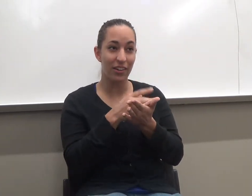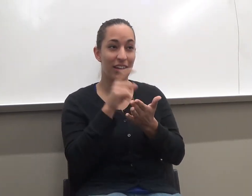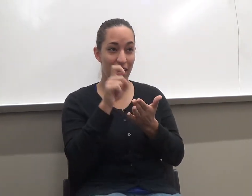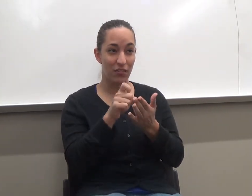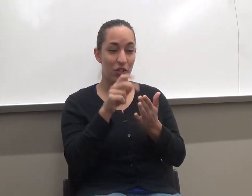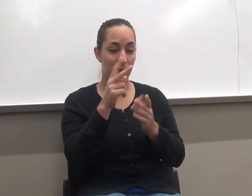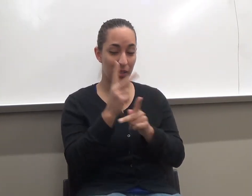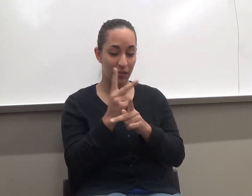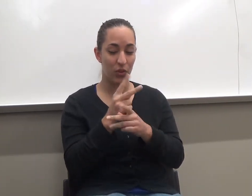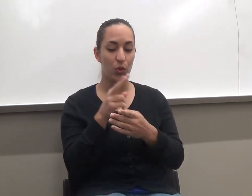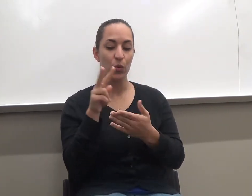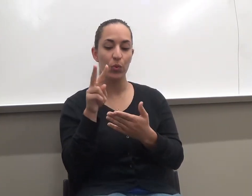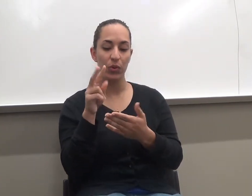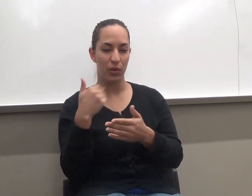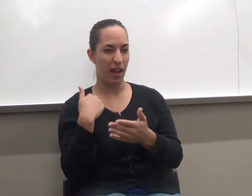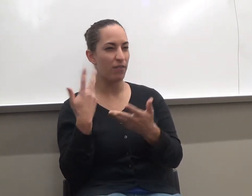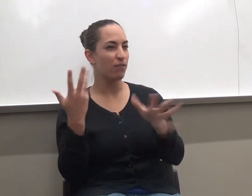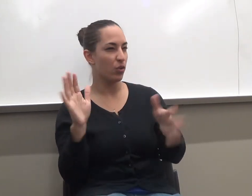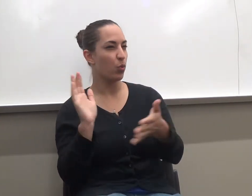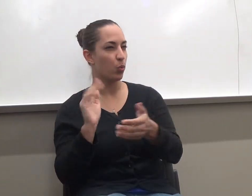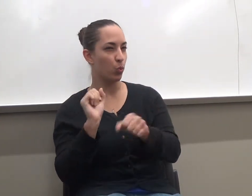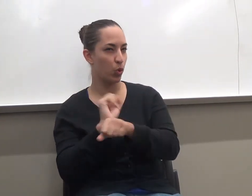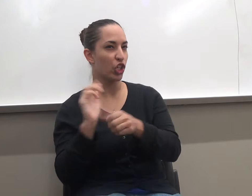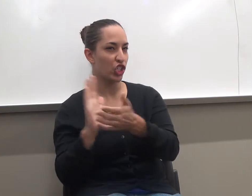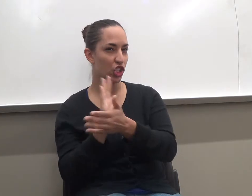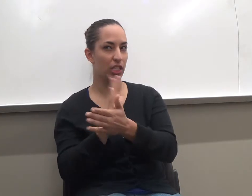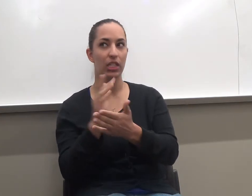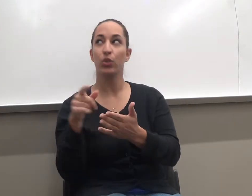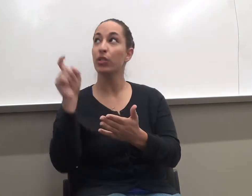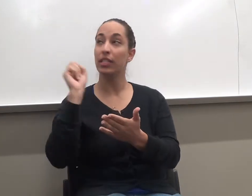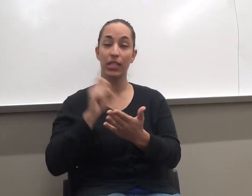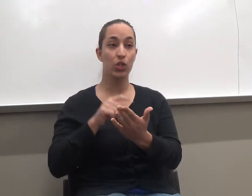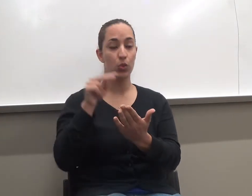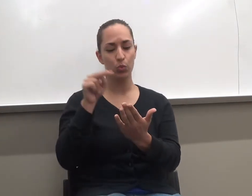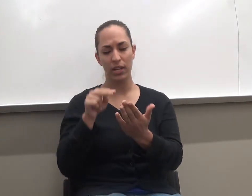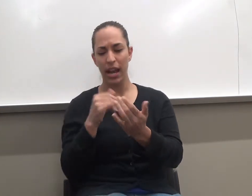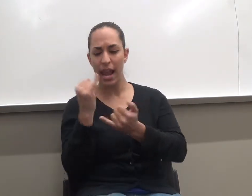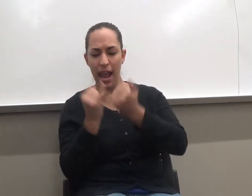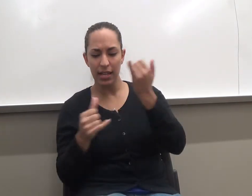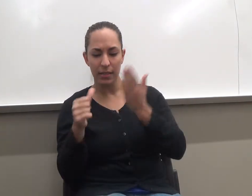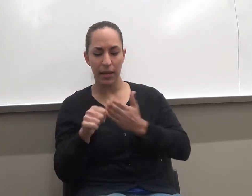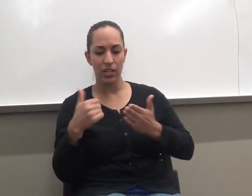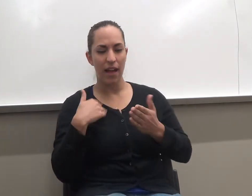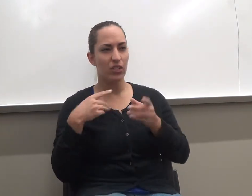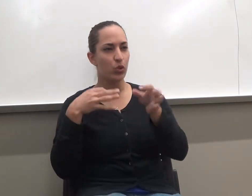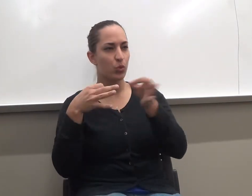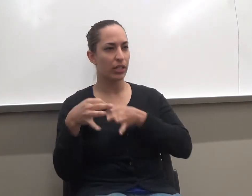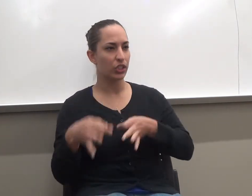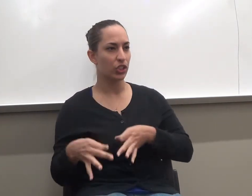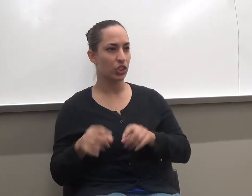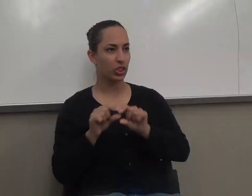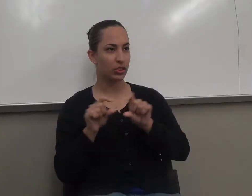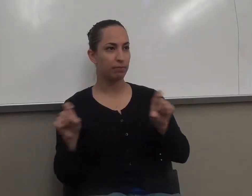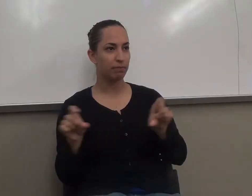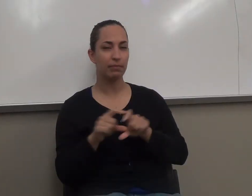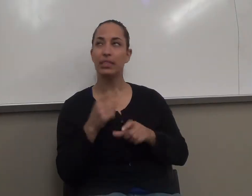This is where you have to read the directions on the last page of the worksheet, okay? So you're